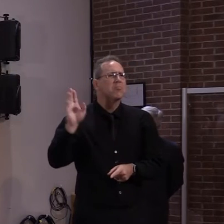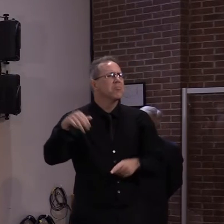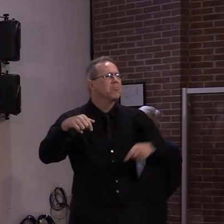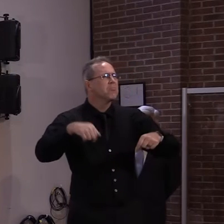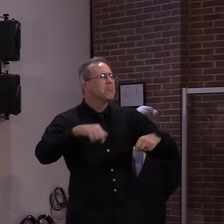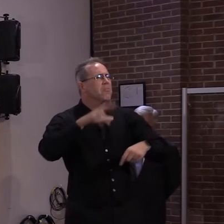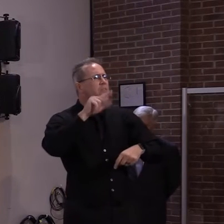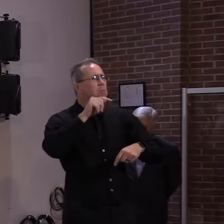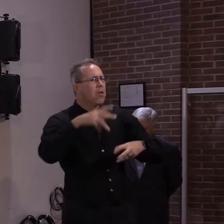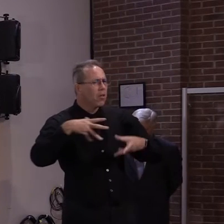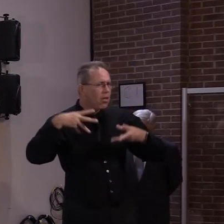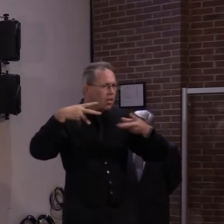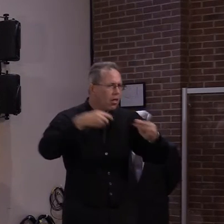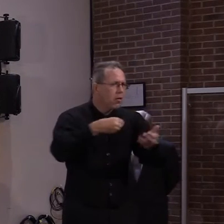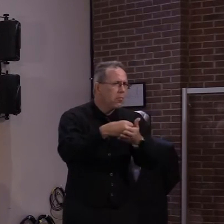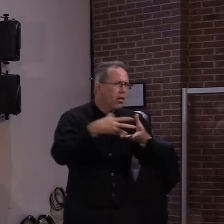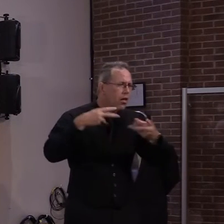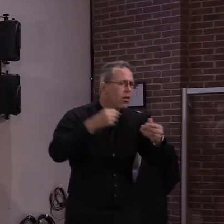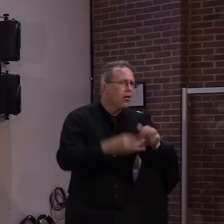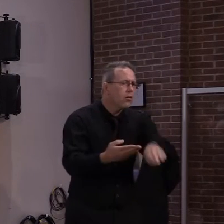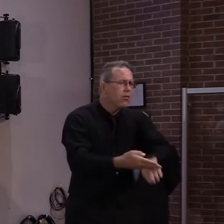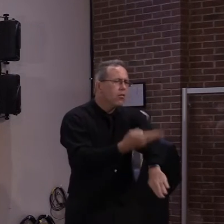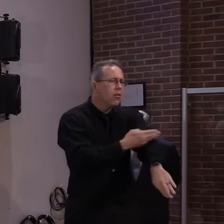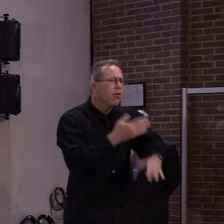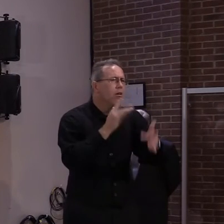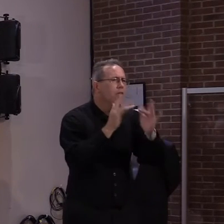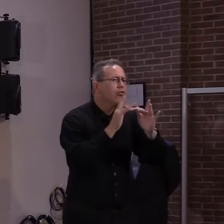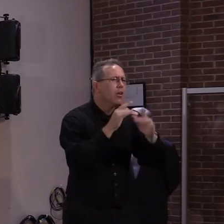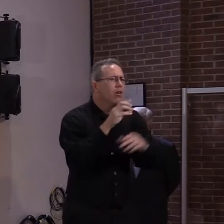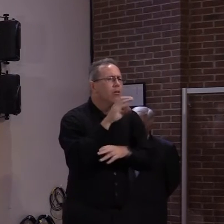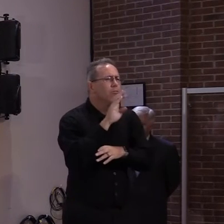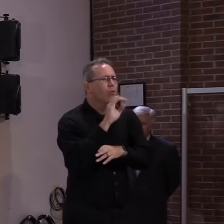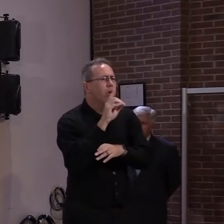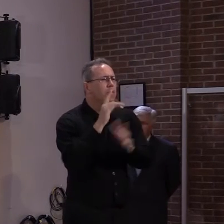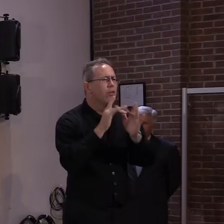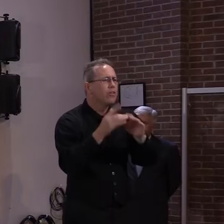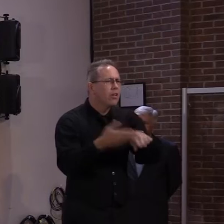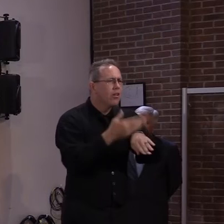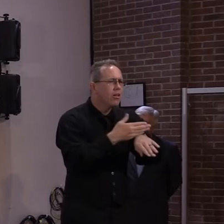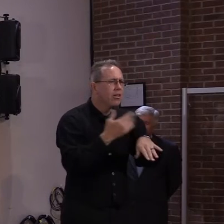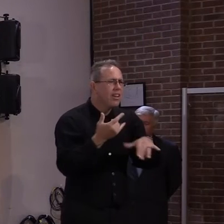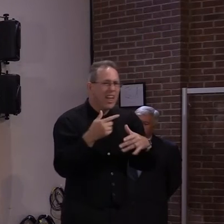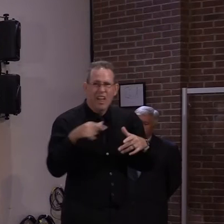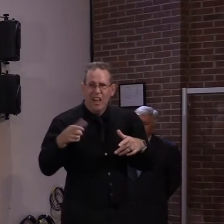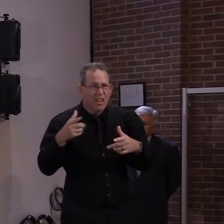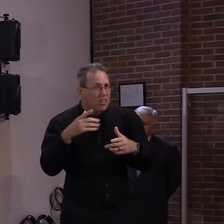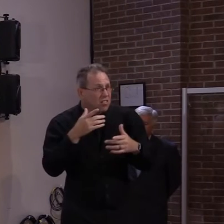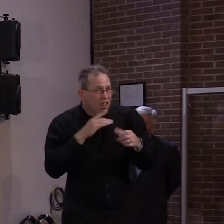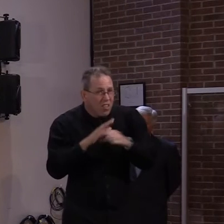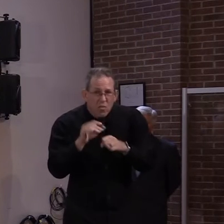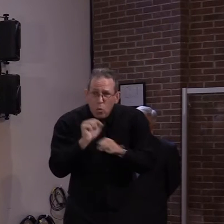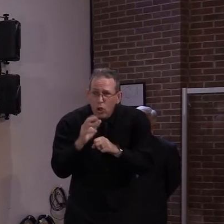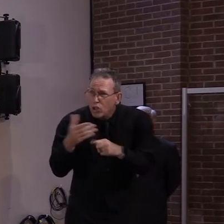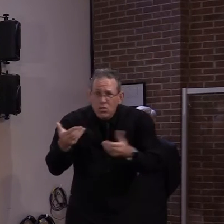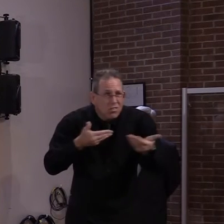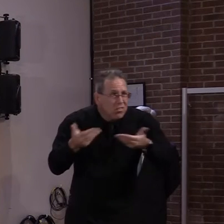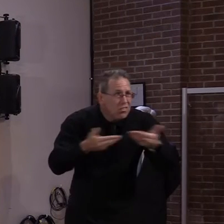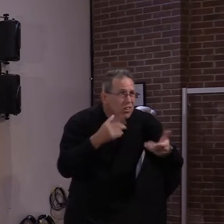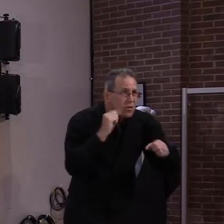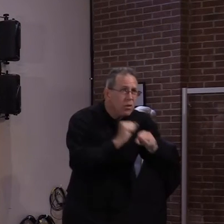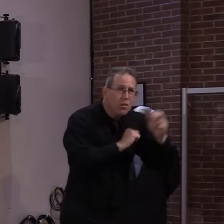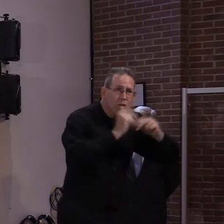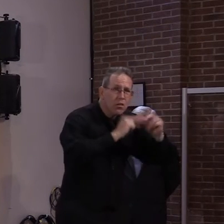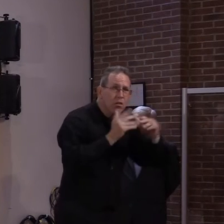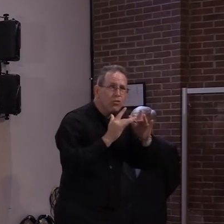We have workforce and supply chain problems here and across the nation. Are you concerned at all that these projects might be